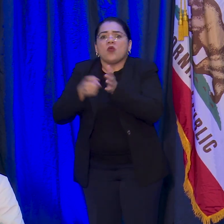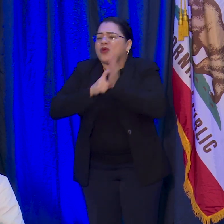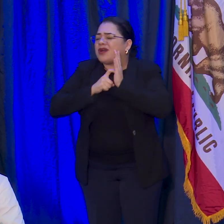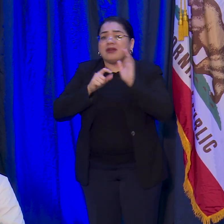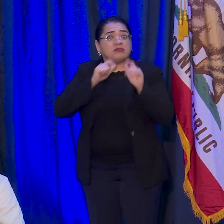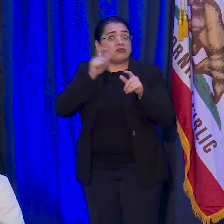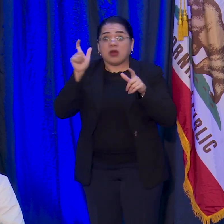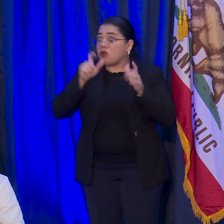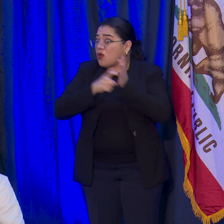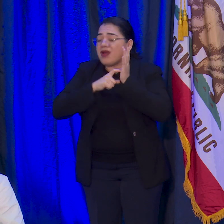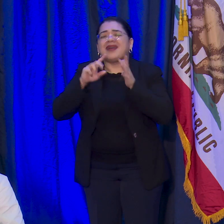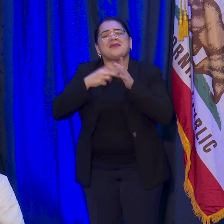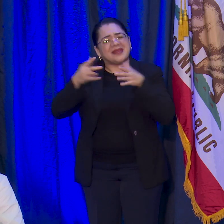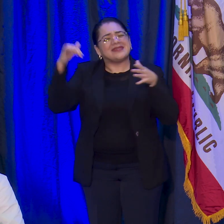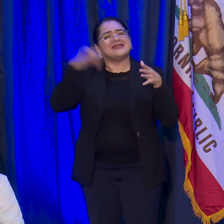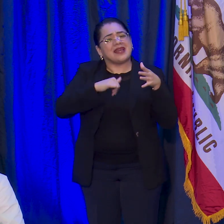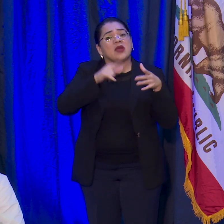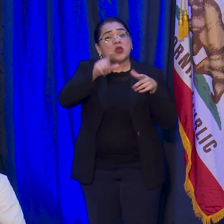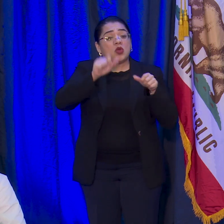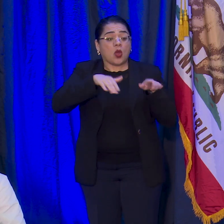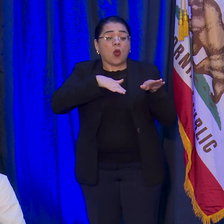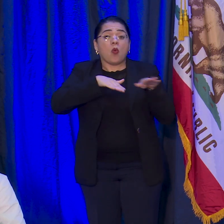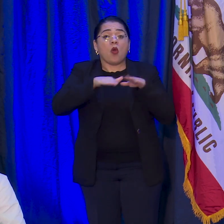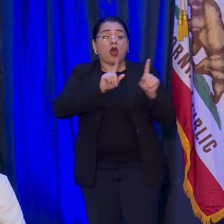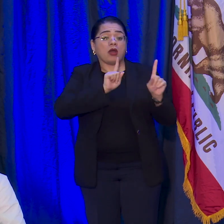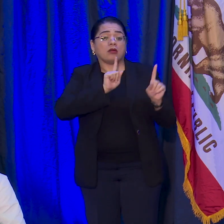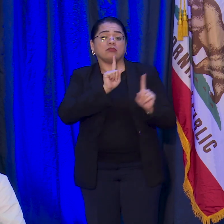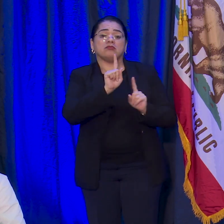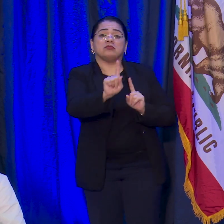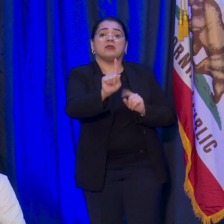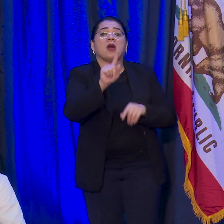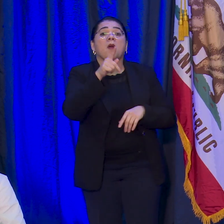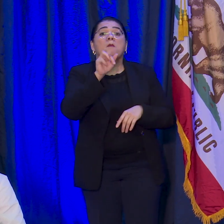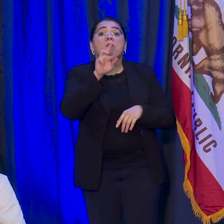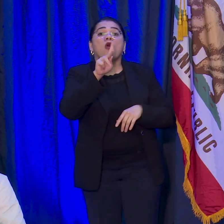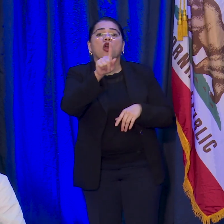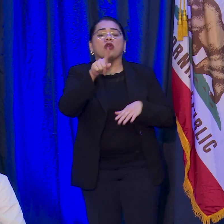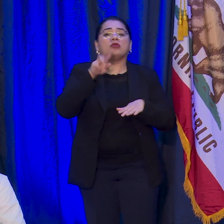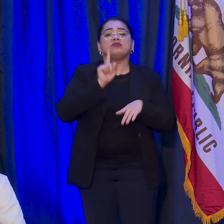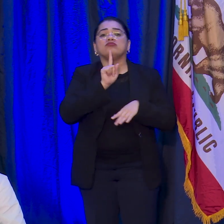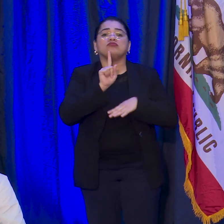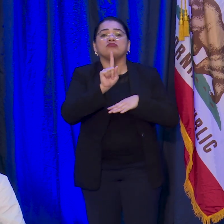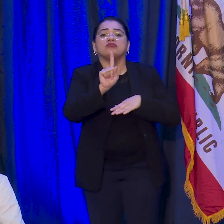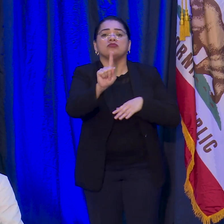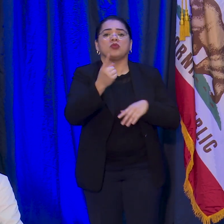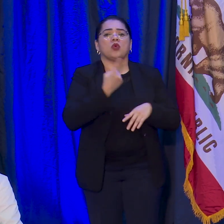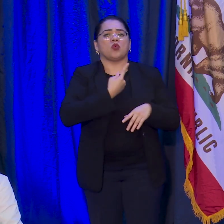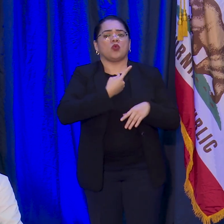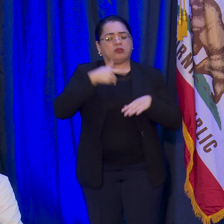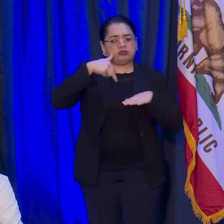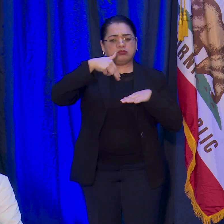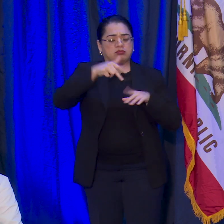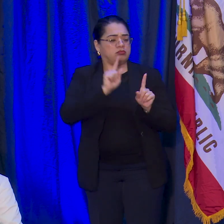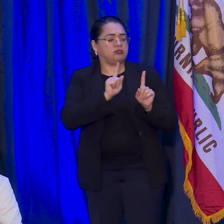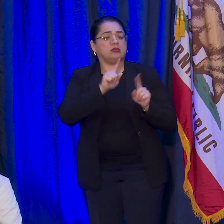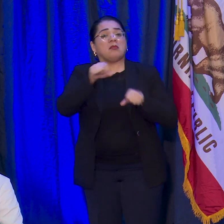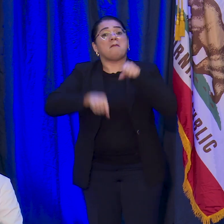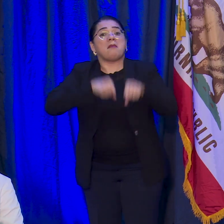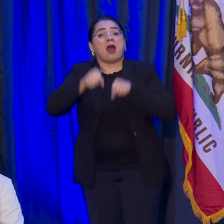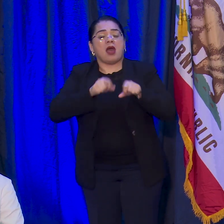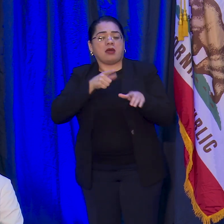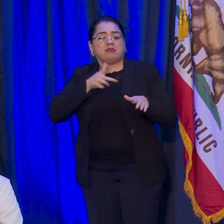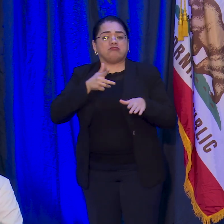locations, you're able certainly to walk through a park or walk or ride your bike down